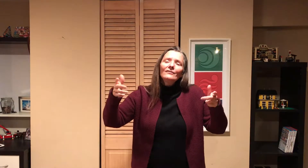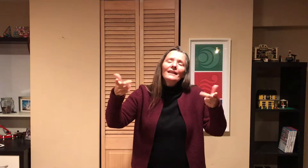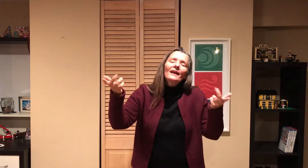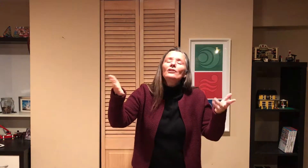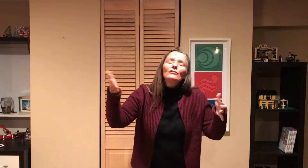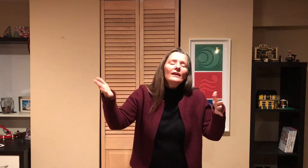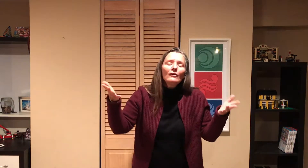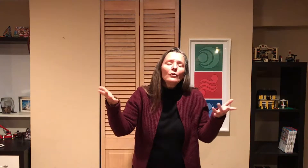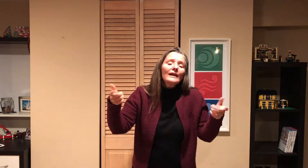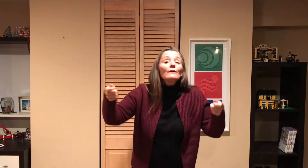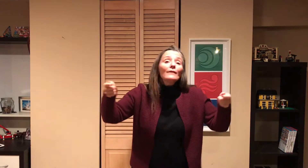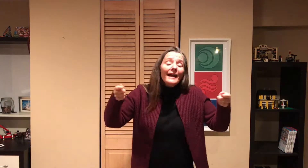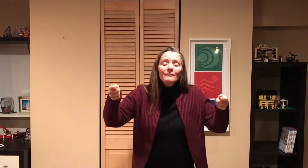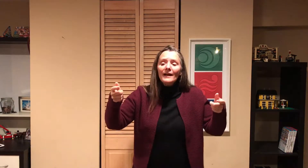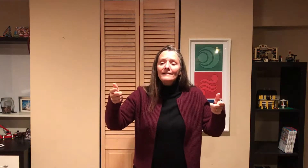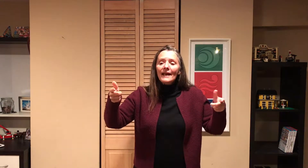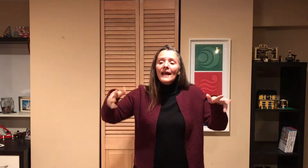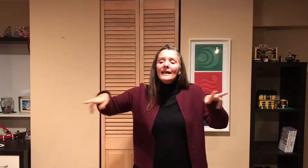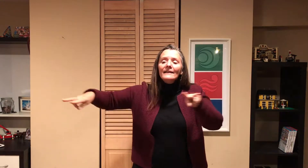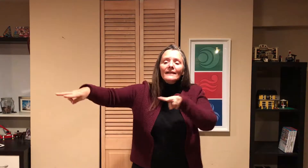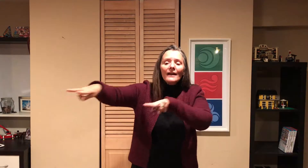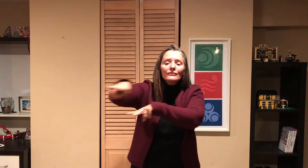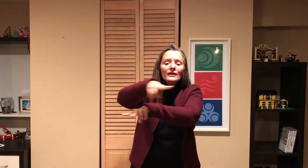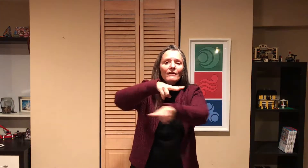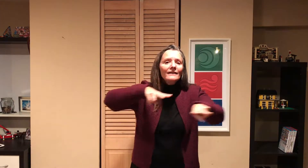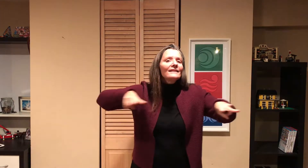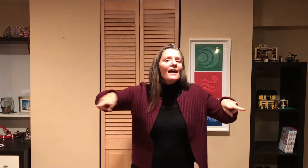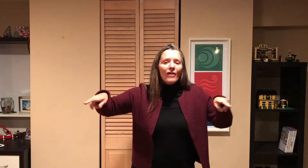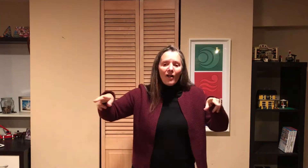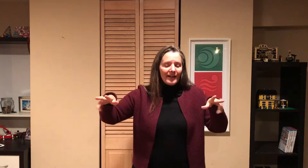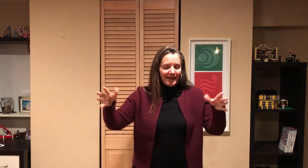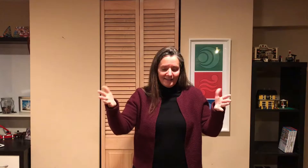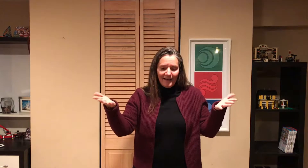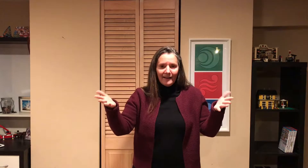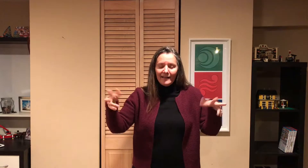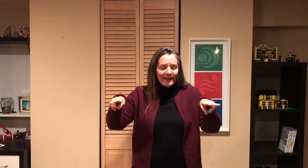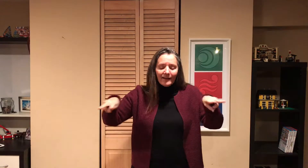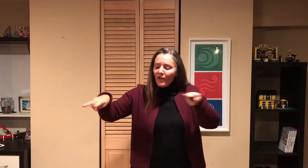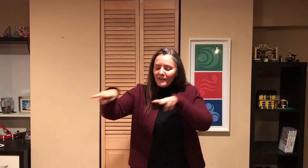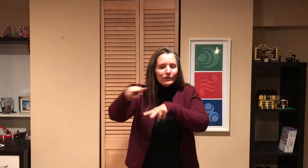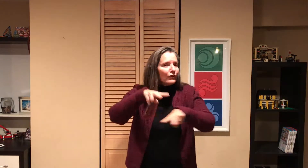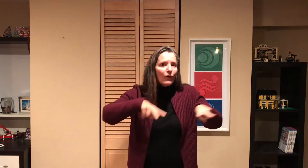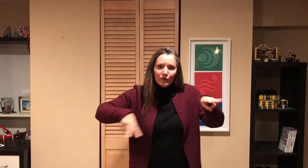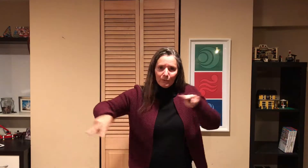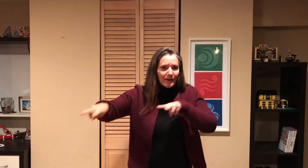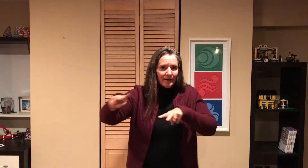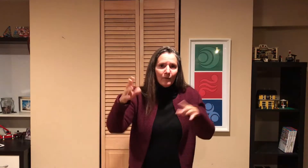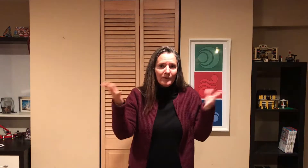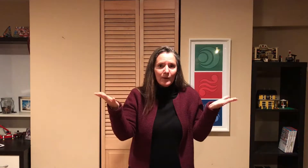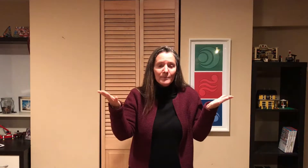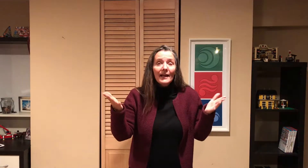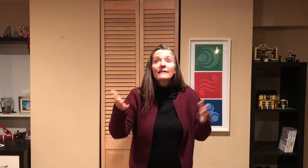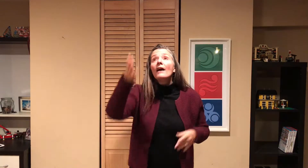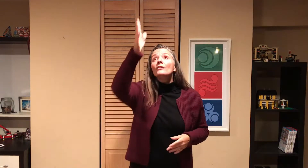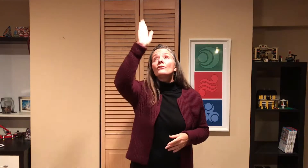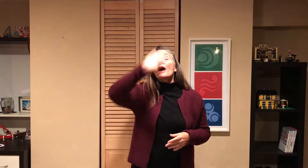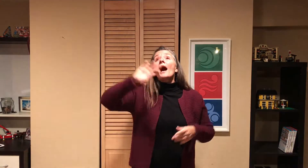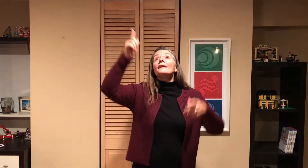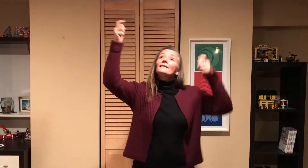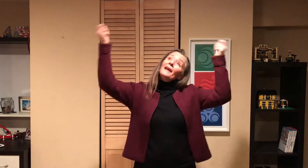think I'd use the word reign. But I'd say He's kind of looking around. He's got it all kind of taken. He's got it all in control is what I'm saying. So God is in